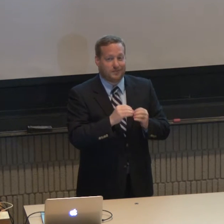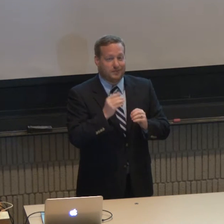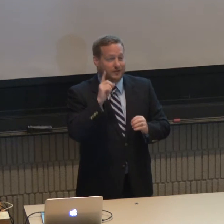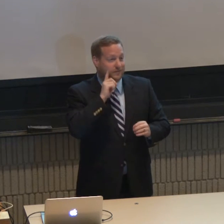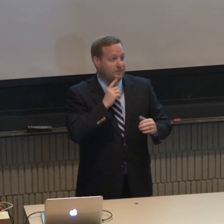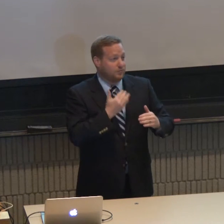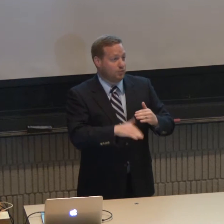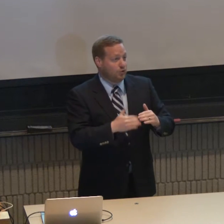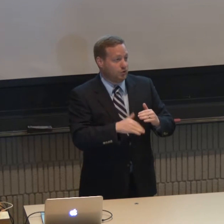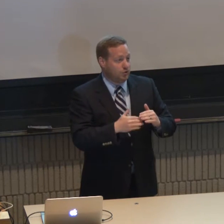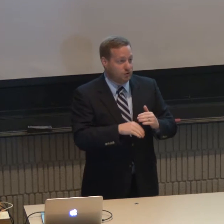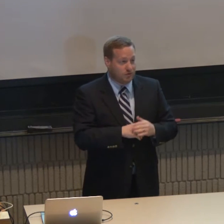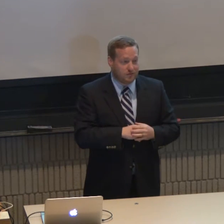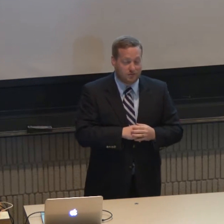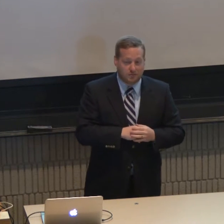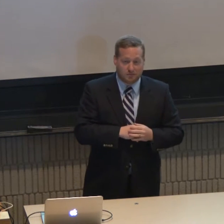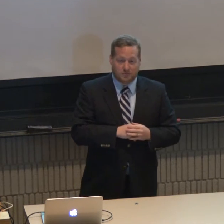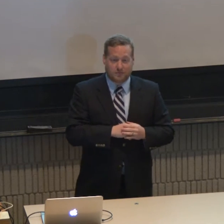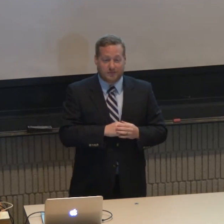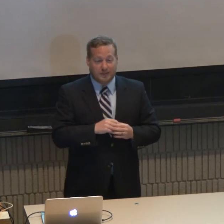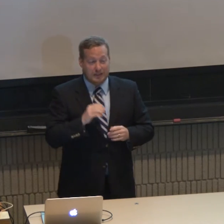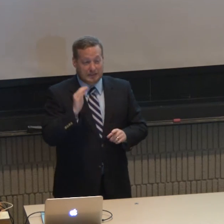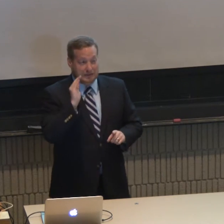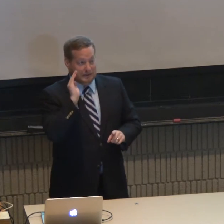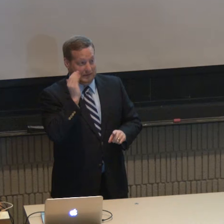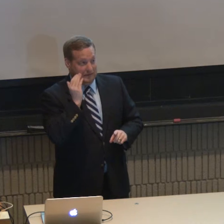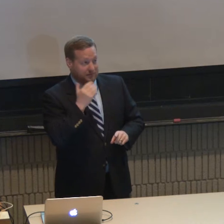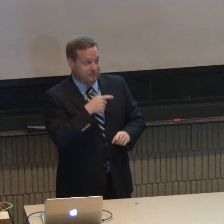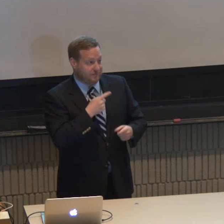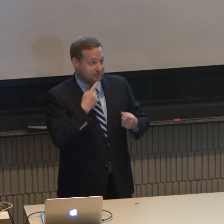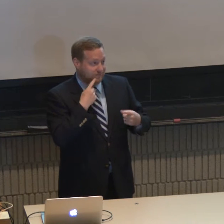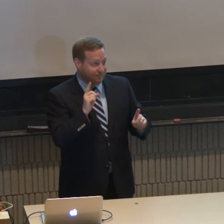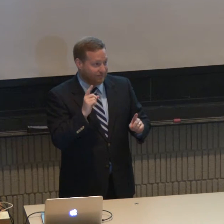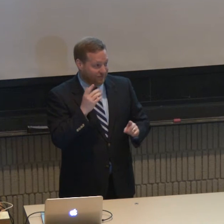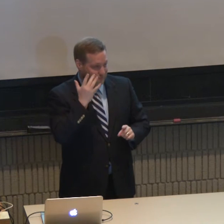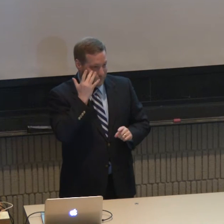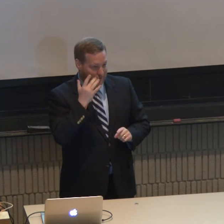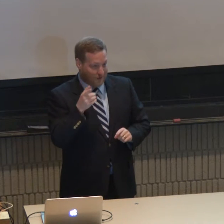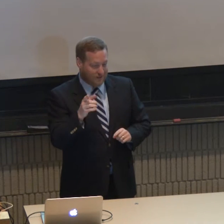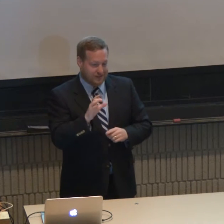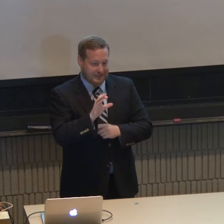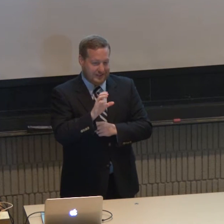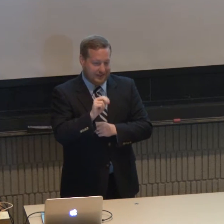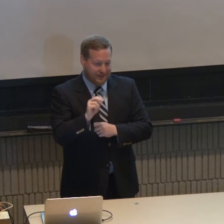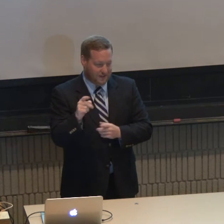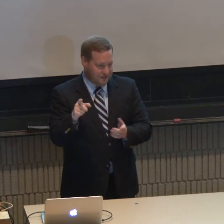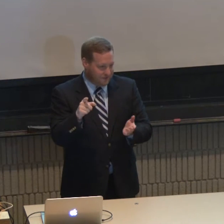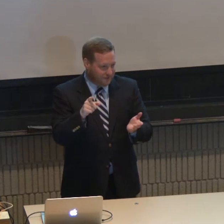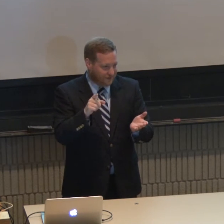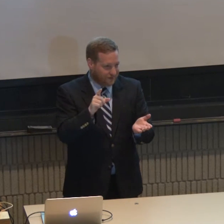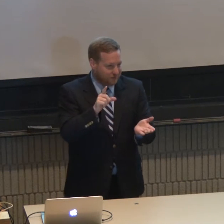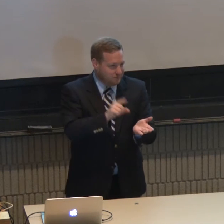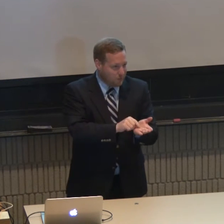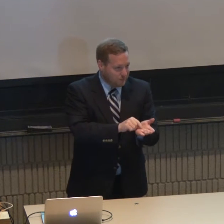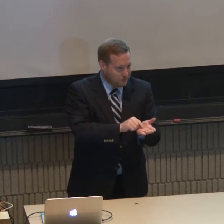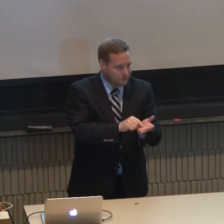And really, the CDC's goal was to reduce the number of deaf children born. And actually, it seems like they